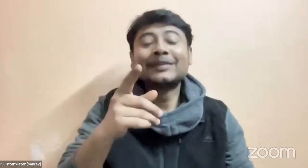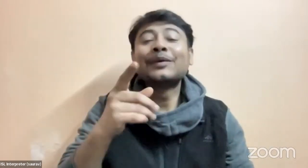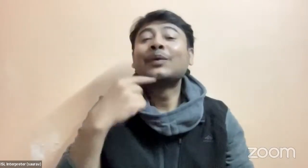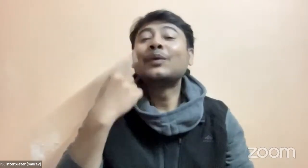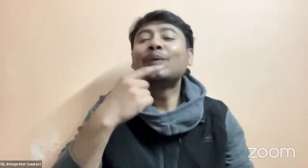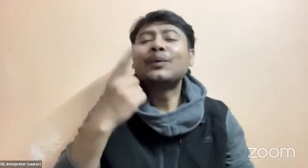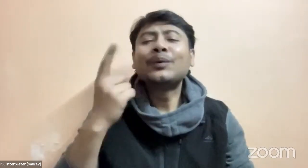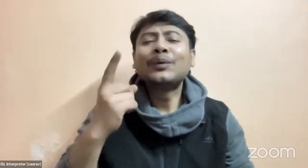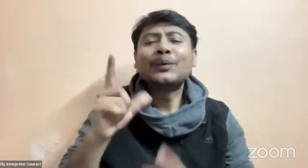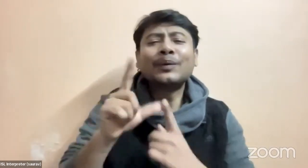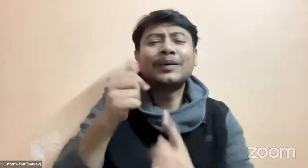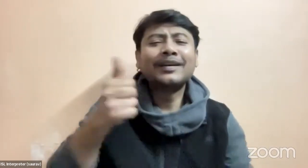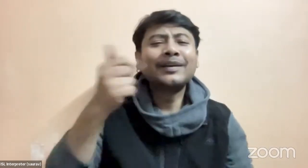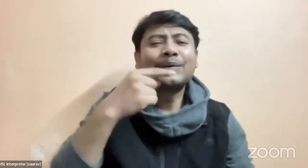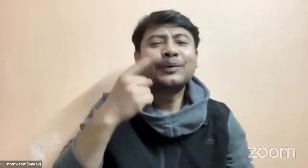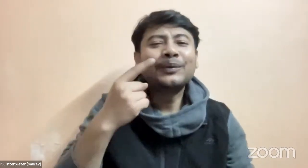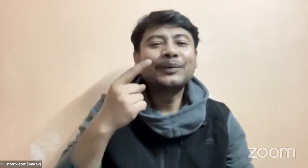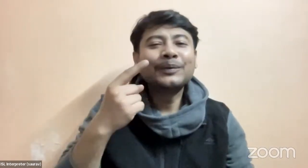Prabhupada.